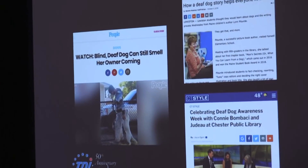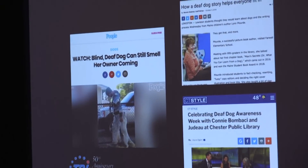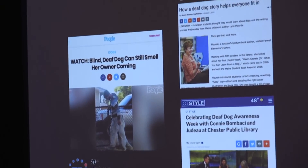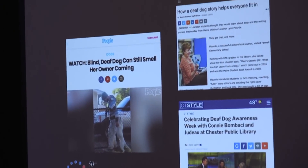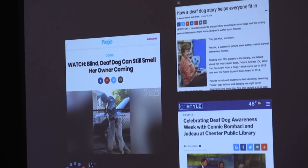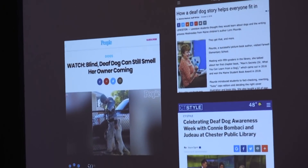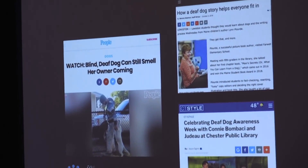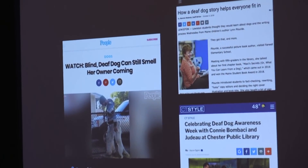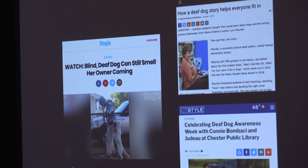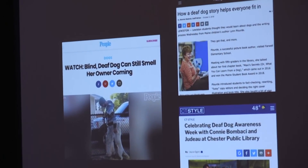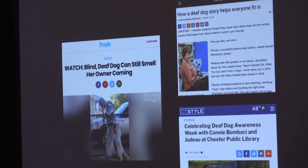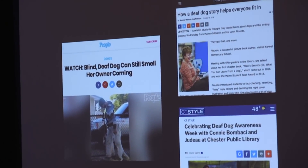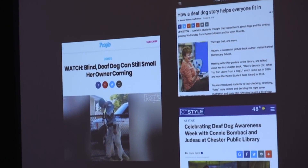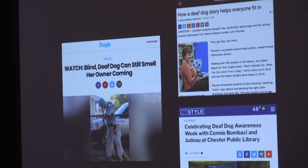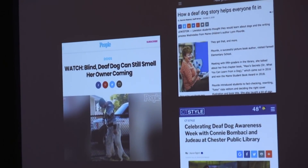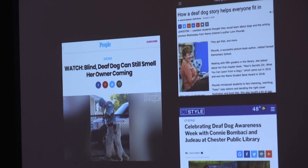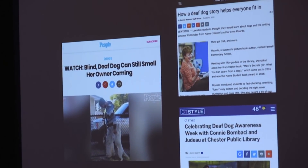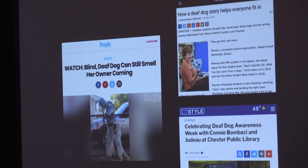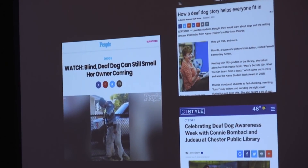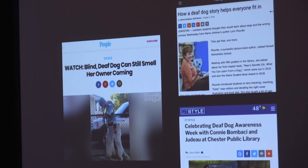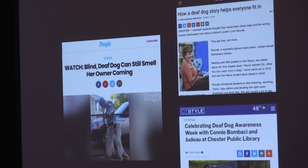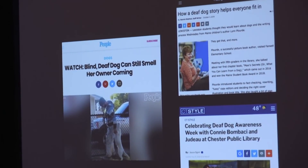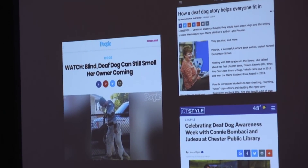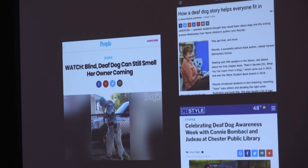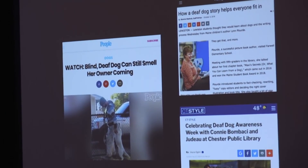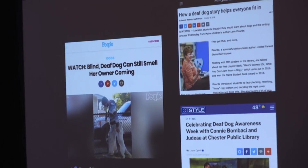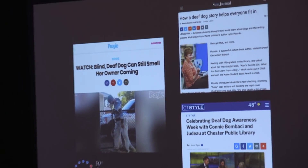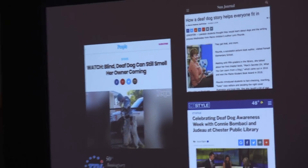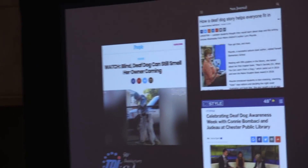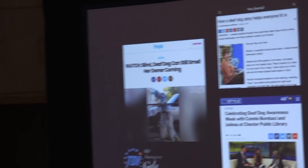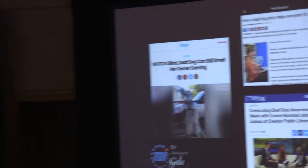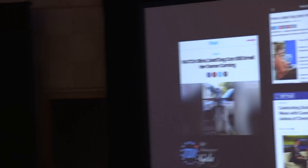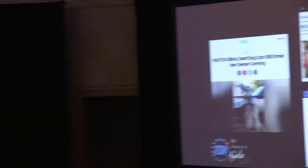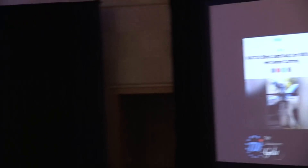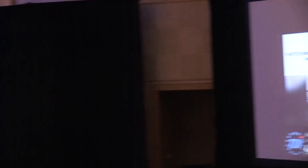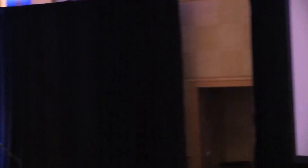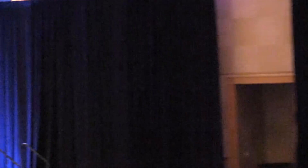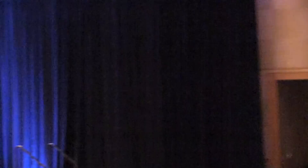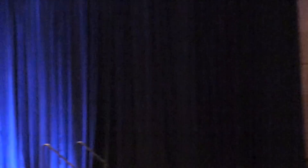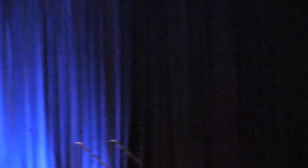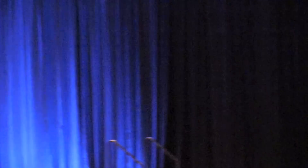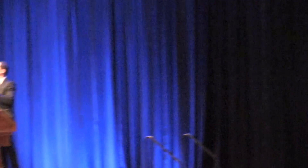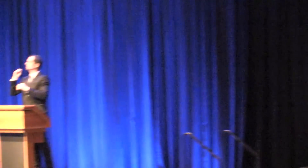So the moth is always on the look for deaf individuals who are coming up in the news.